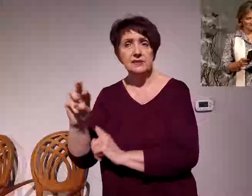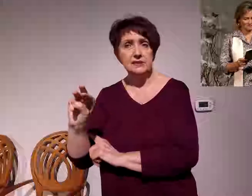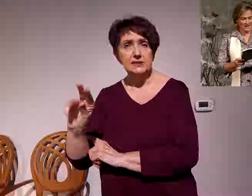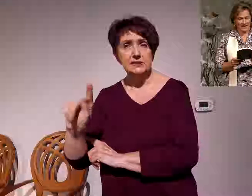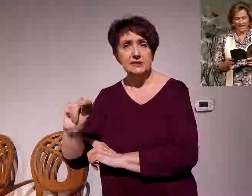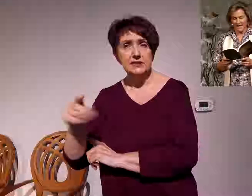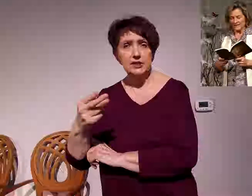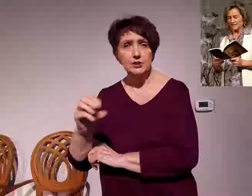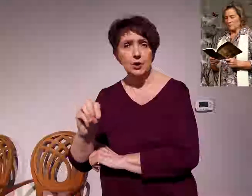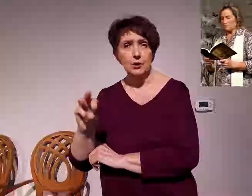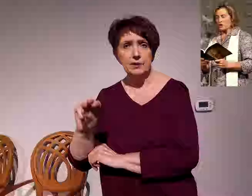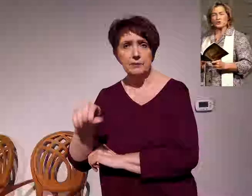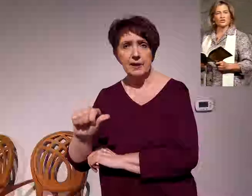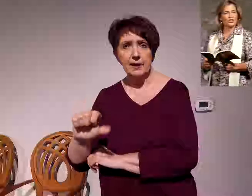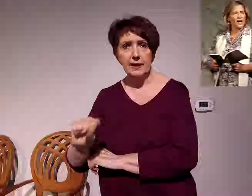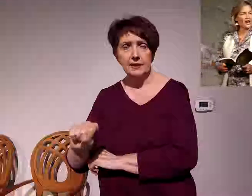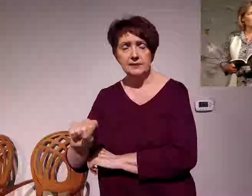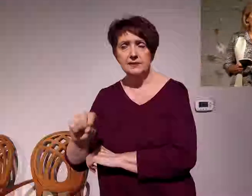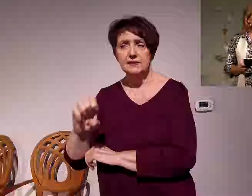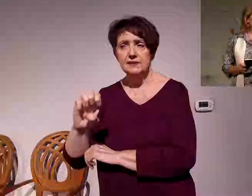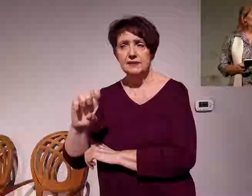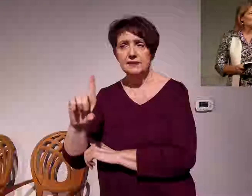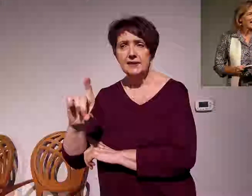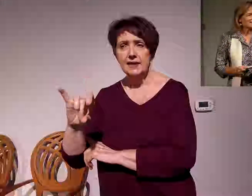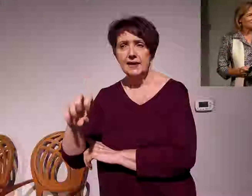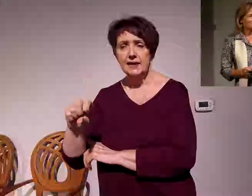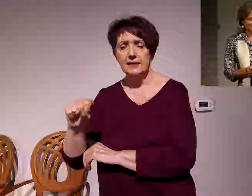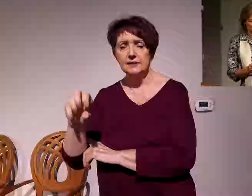Edison. and in a burst of